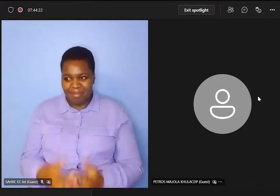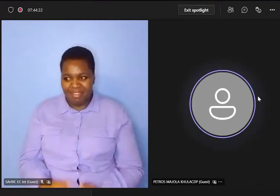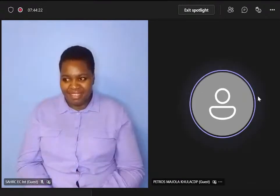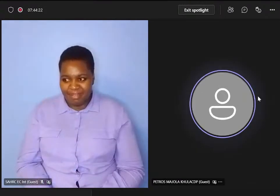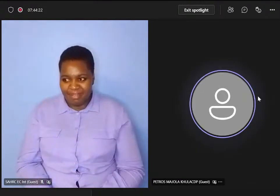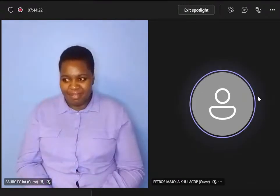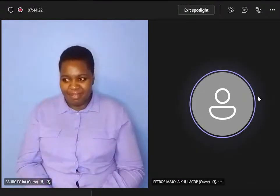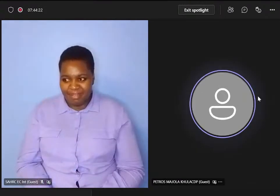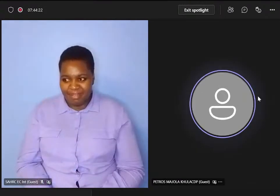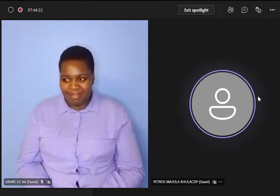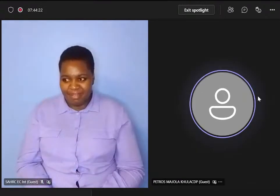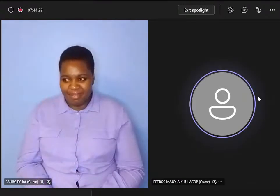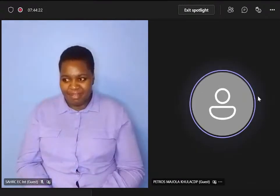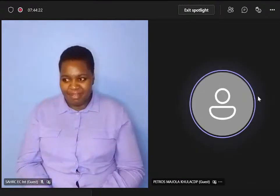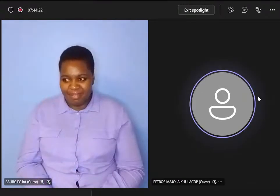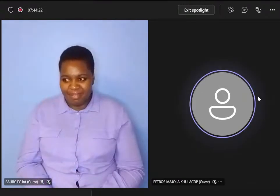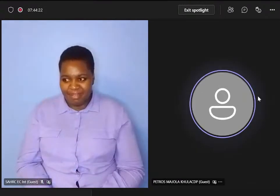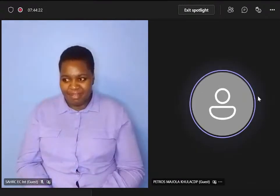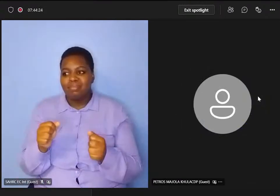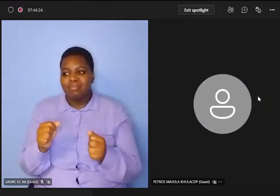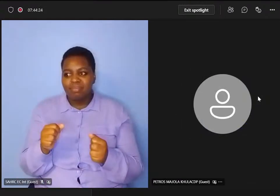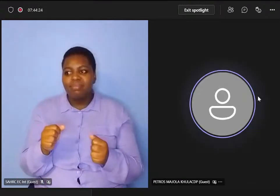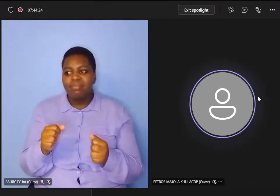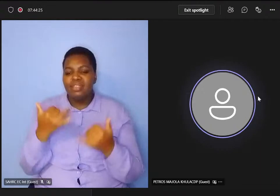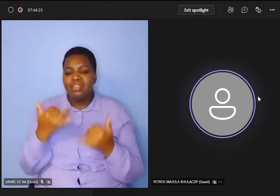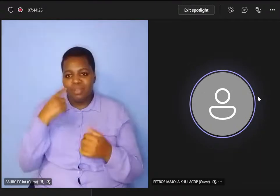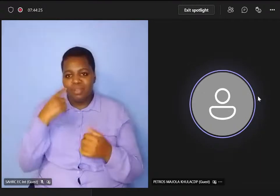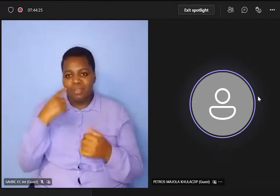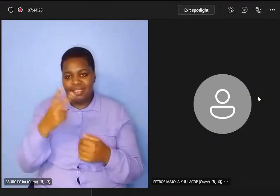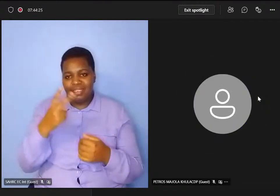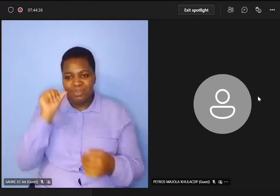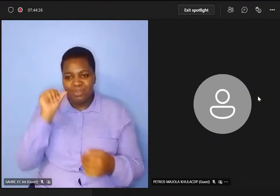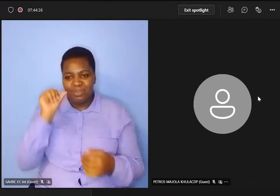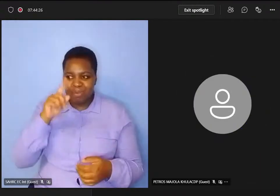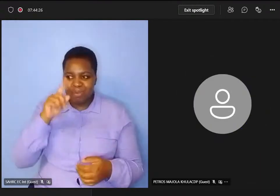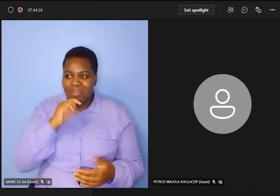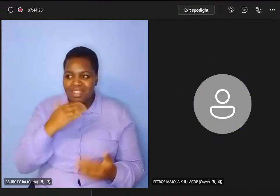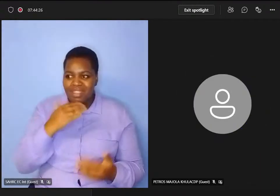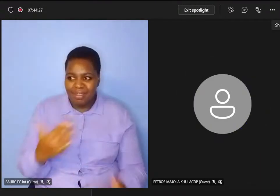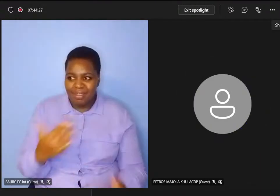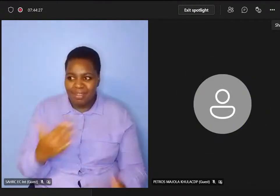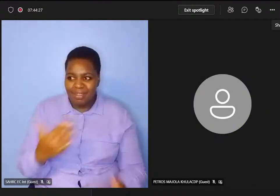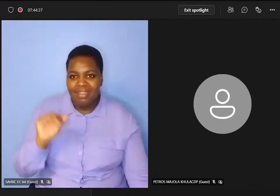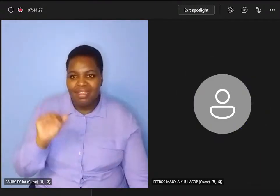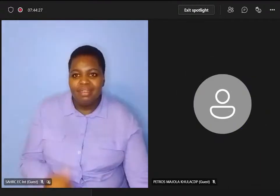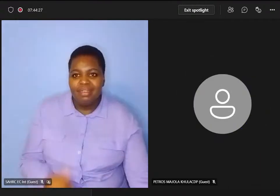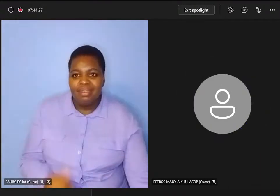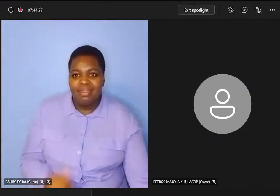wrapping up as per Commissioner's directives and we will see you tomorrow morning. Thank you. Bye-bye.